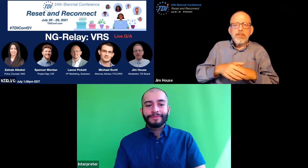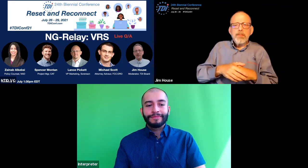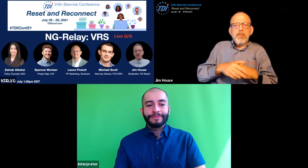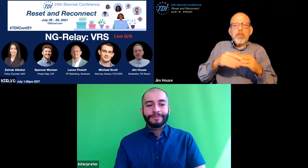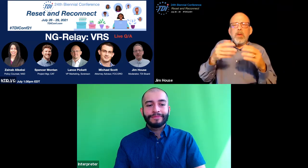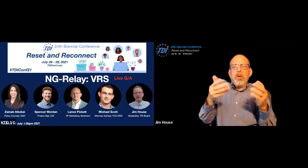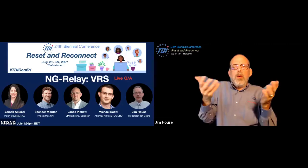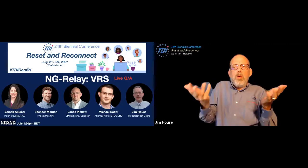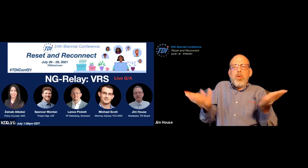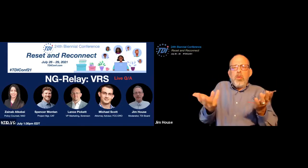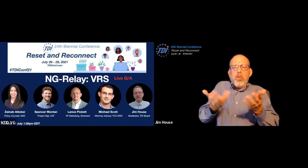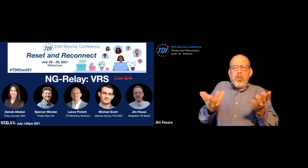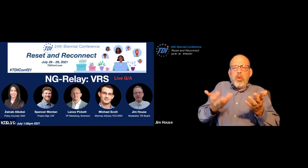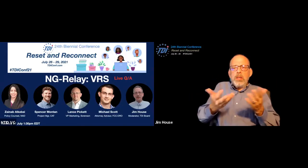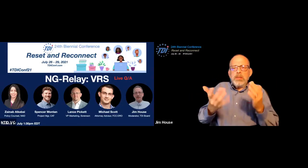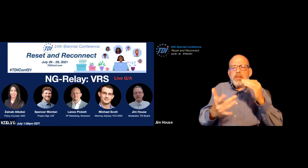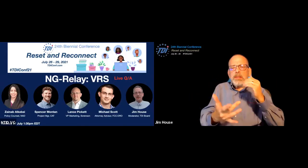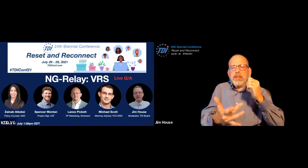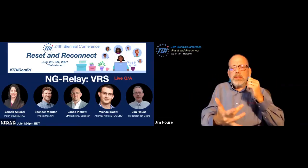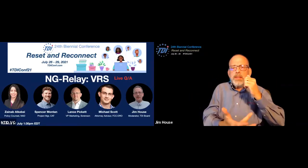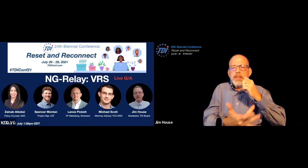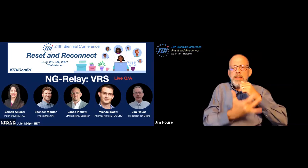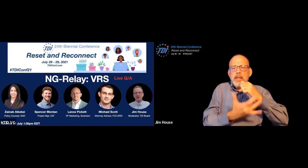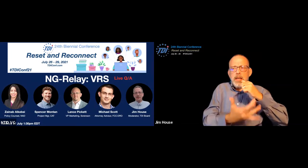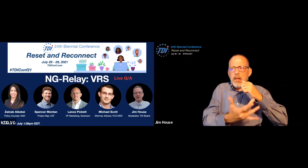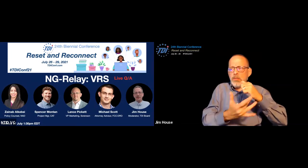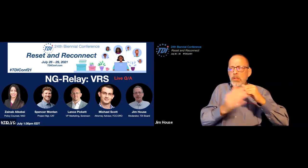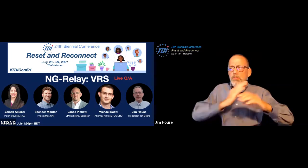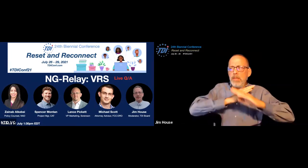And the next question,